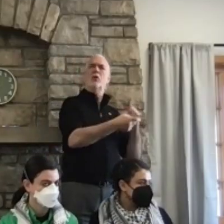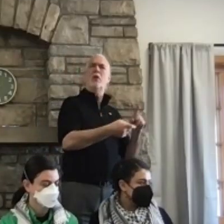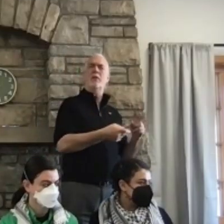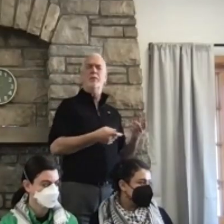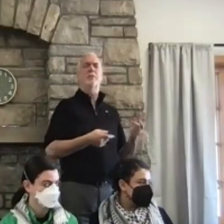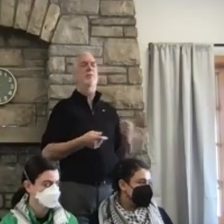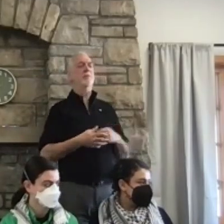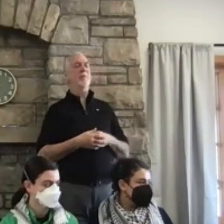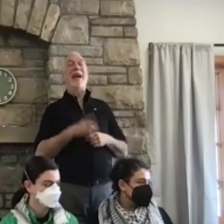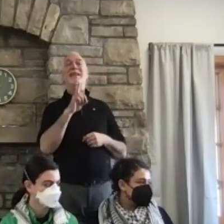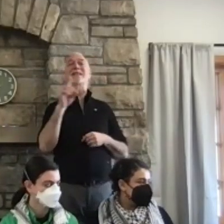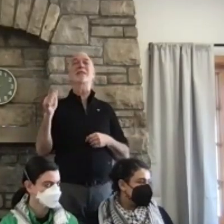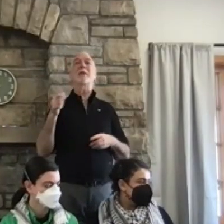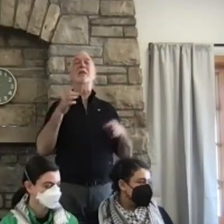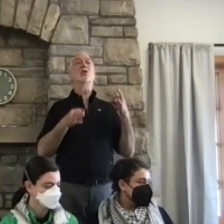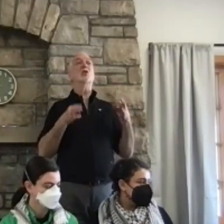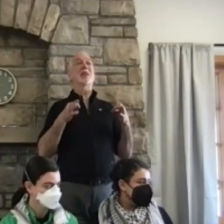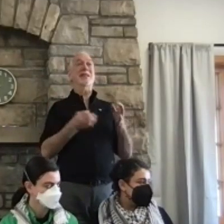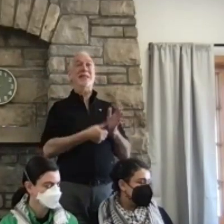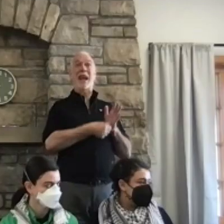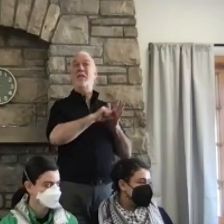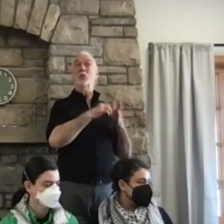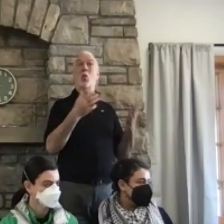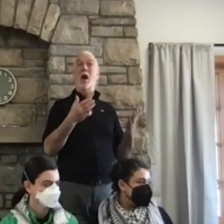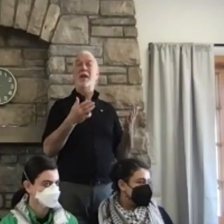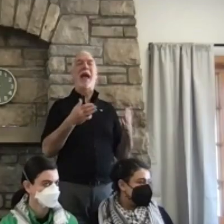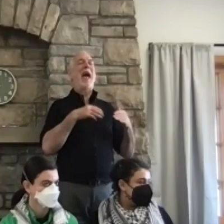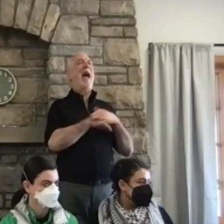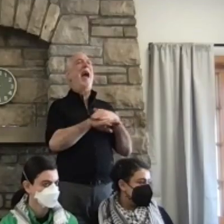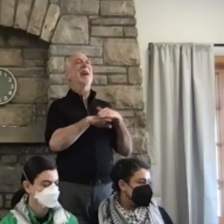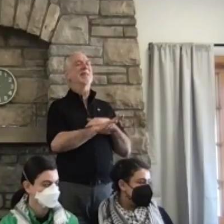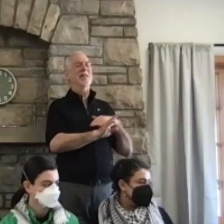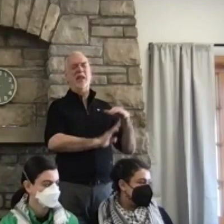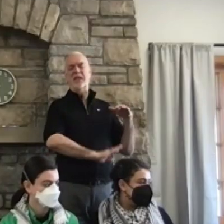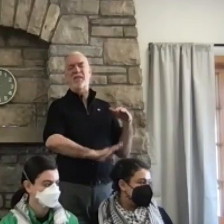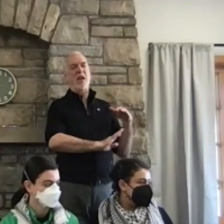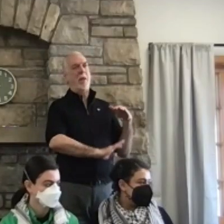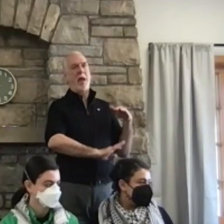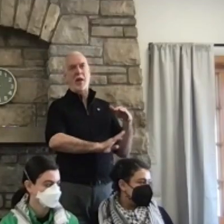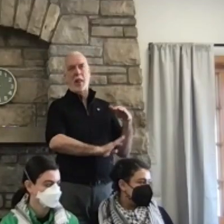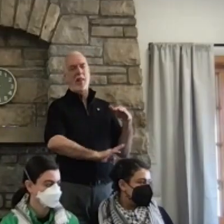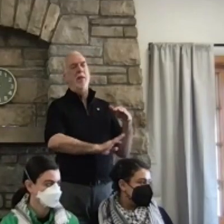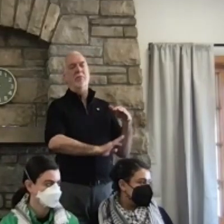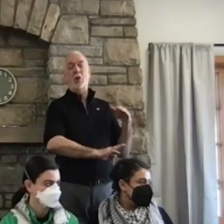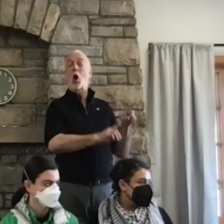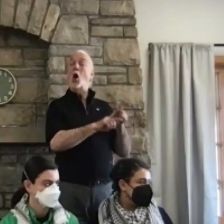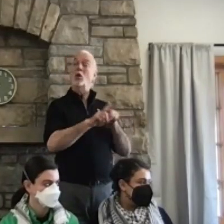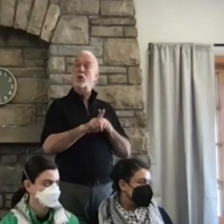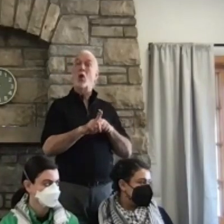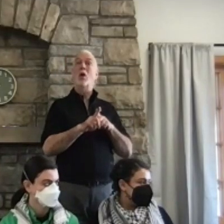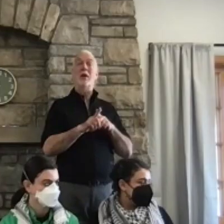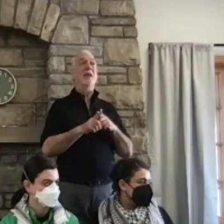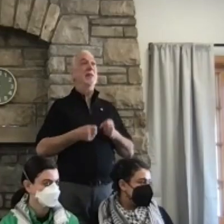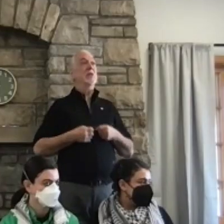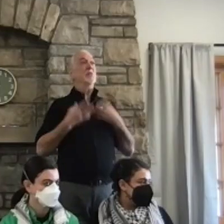movement. Disability justice emphasizes that access is fundamental. And it also is an expression of